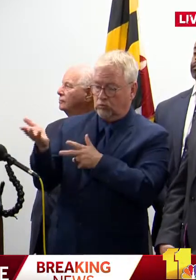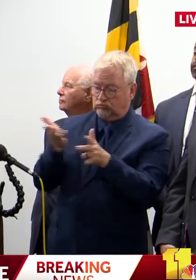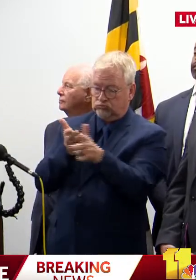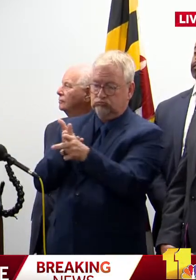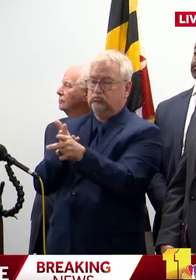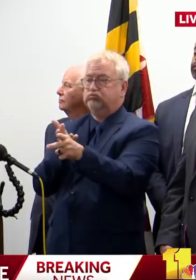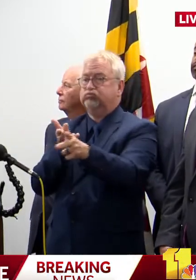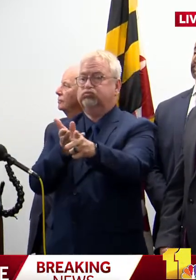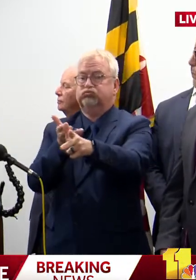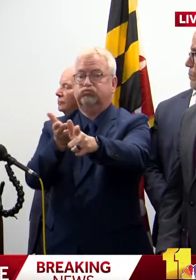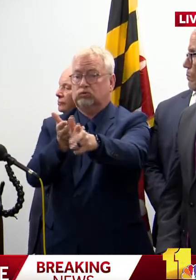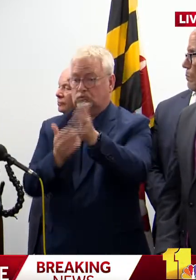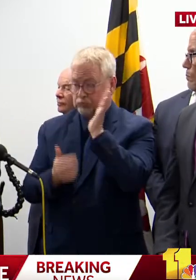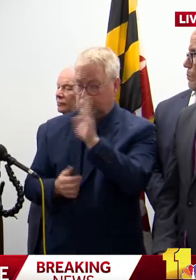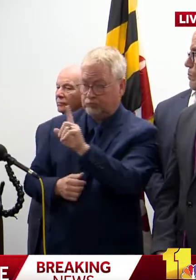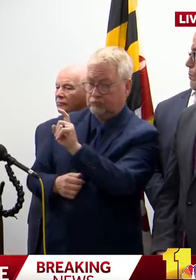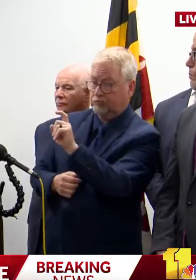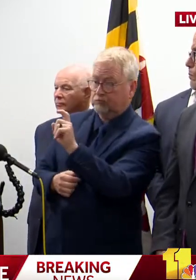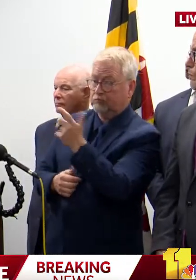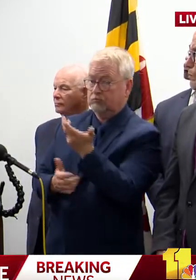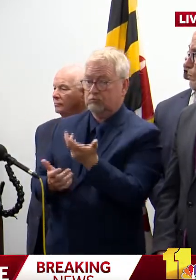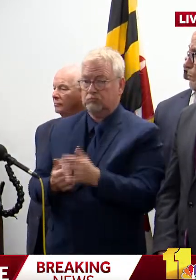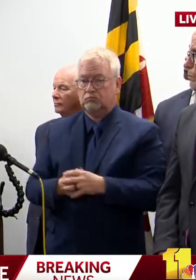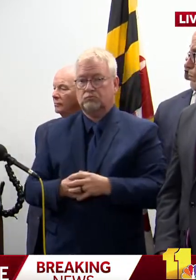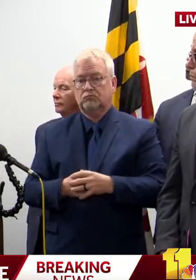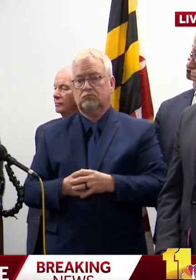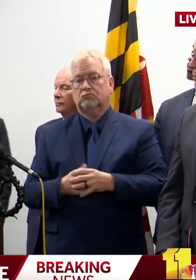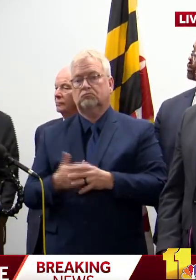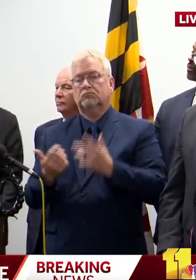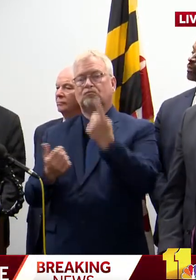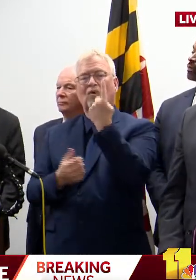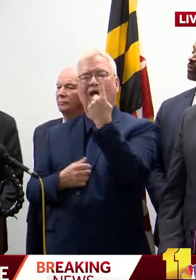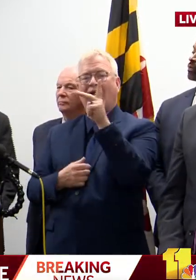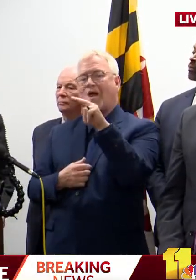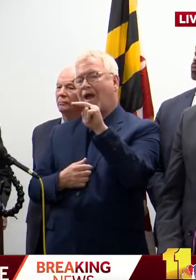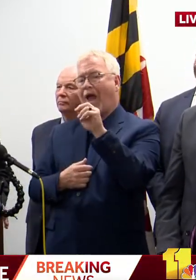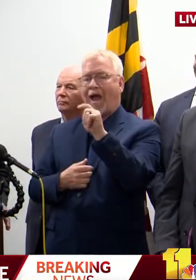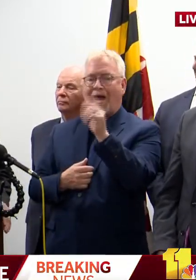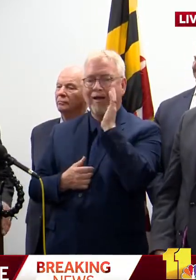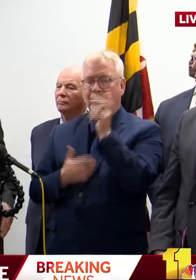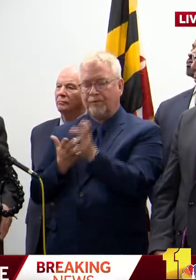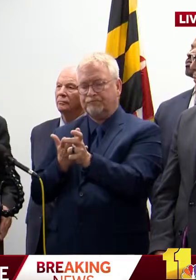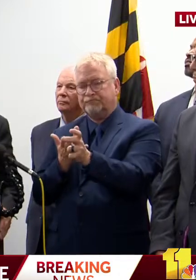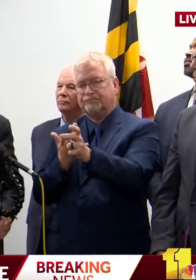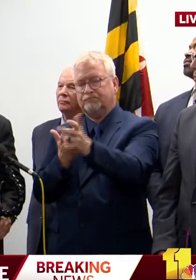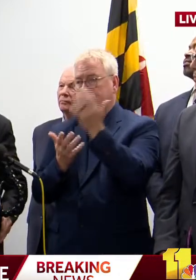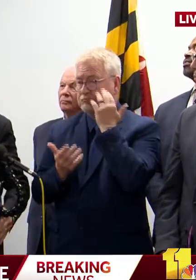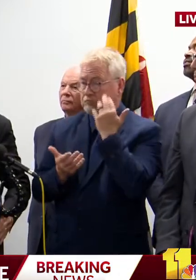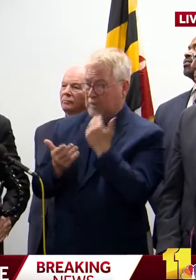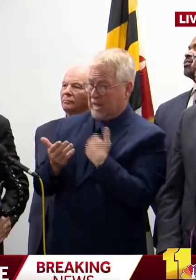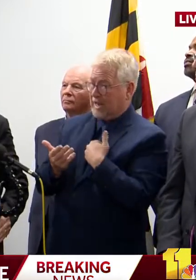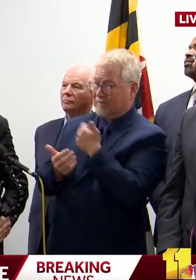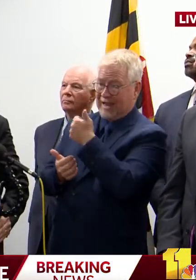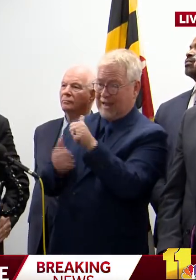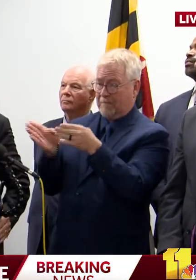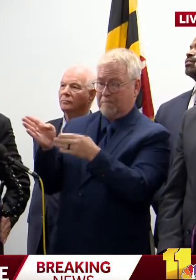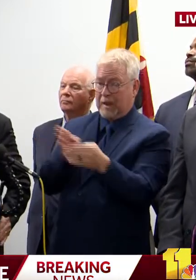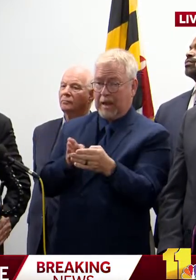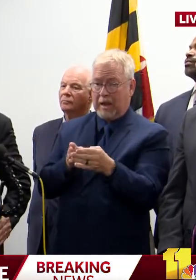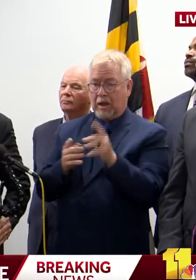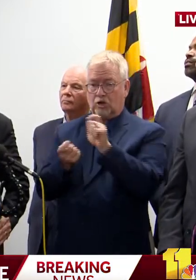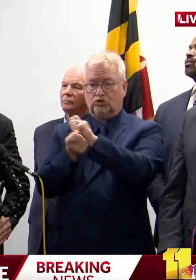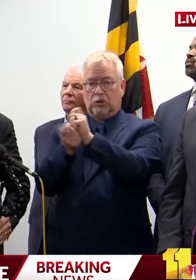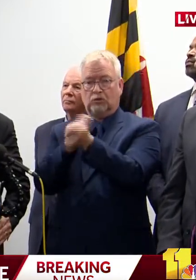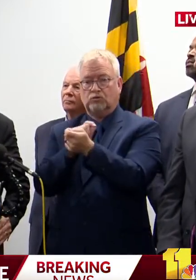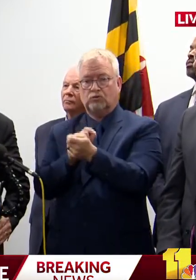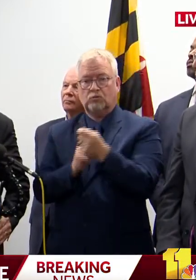have been going one knot and it could make the bridge down someday. So are there plans to change the protocol because of this? We will